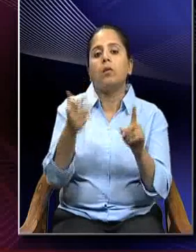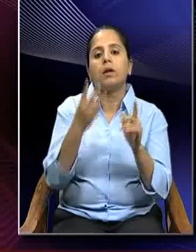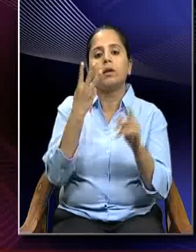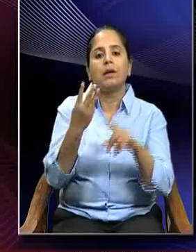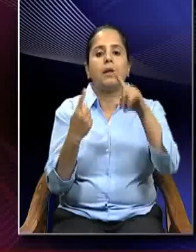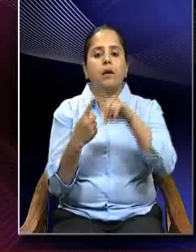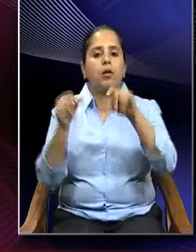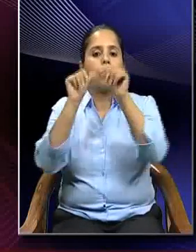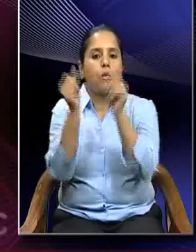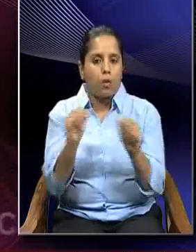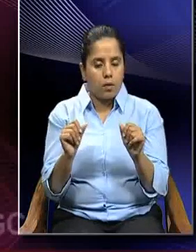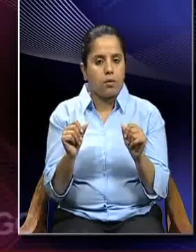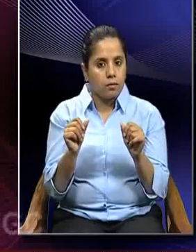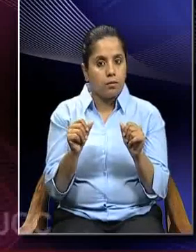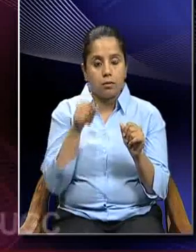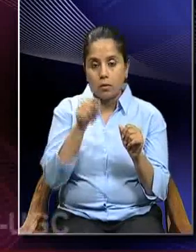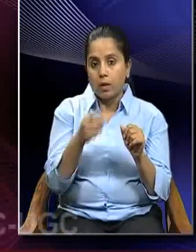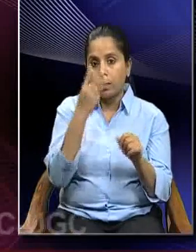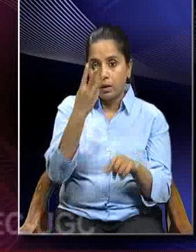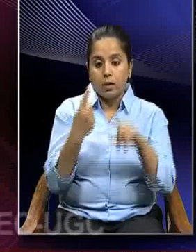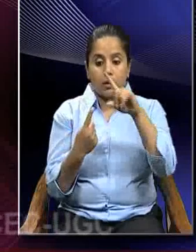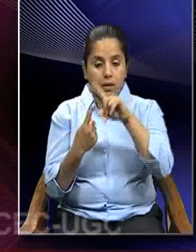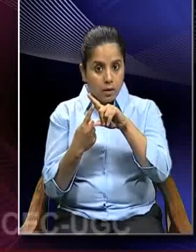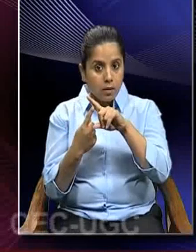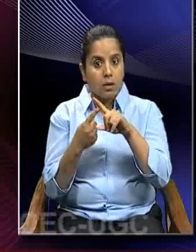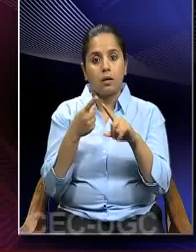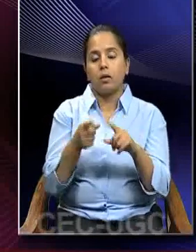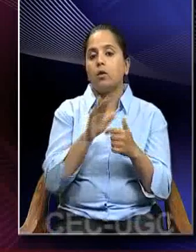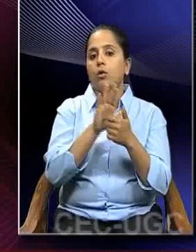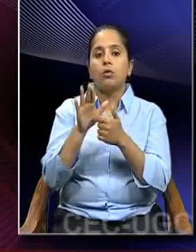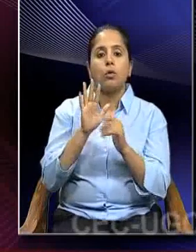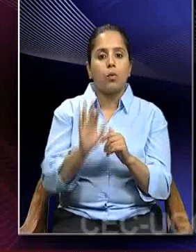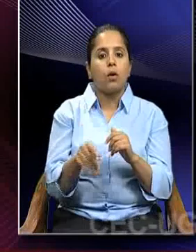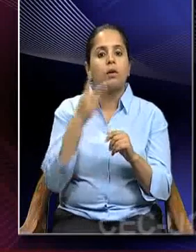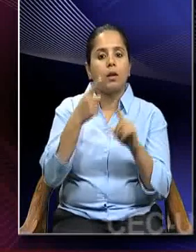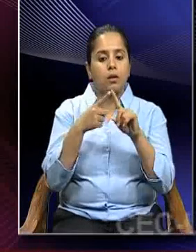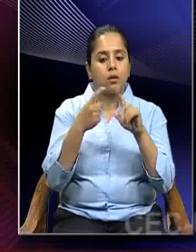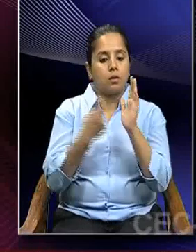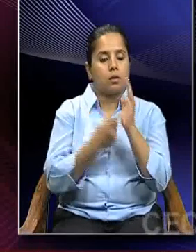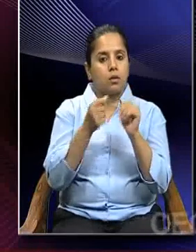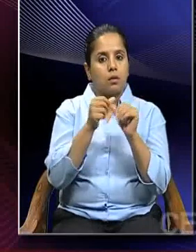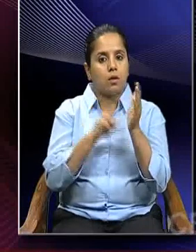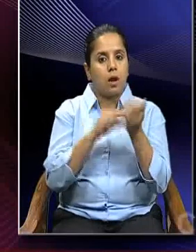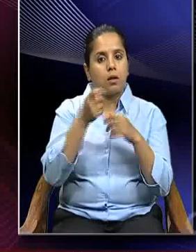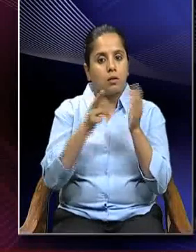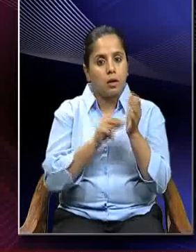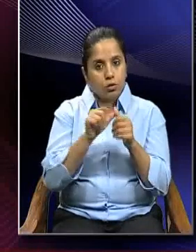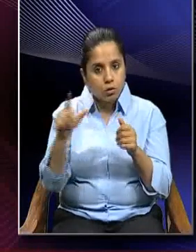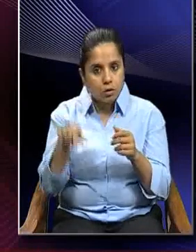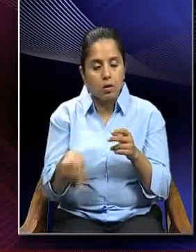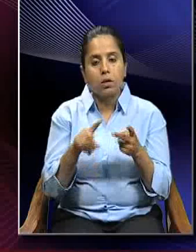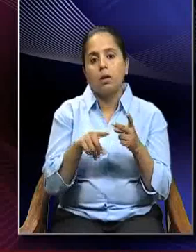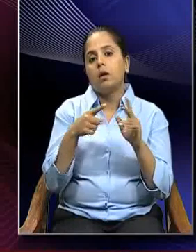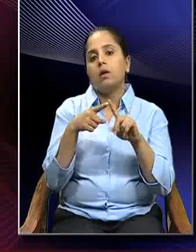3T model, where these 3 T's, they are representing transactional, transformational, and transcendental